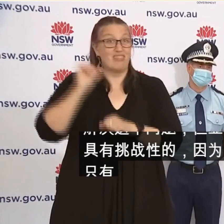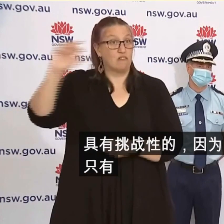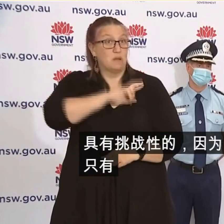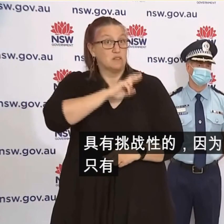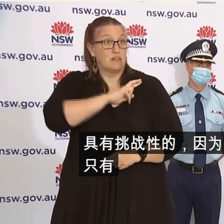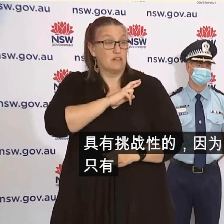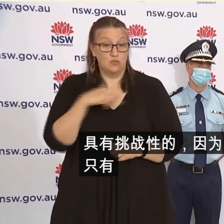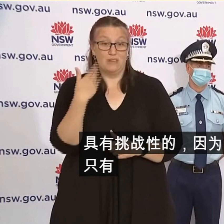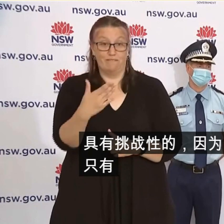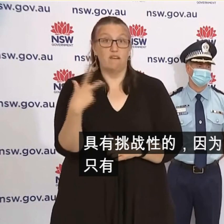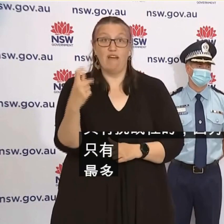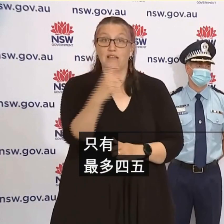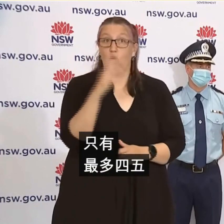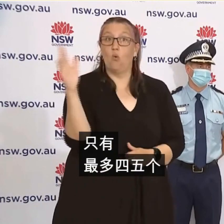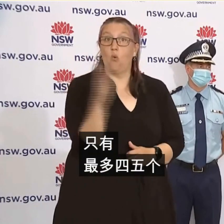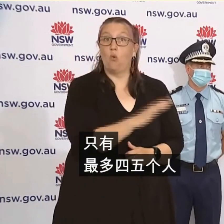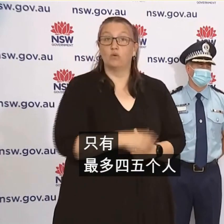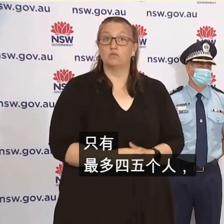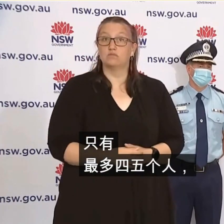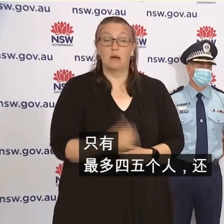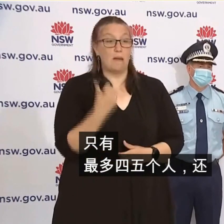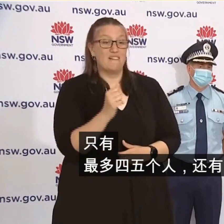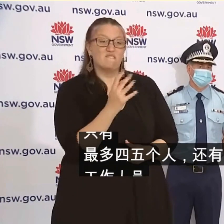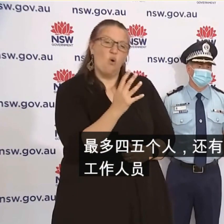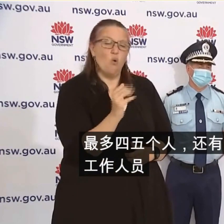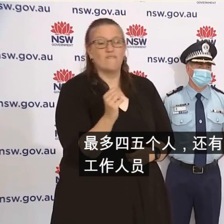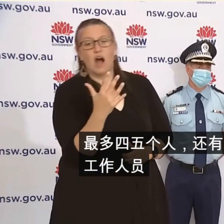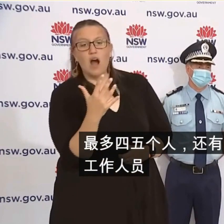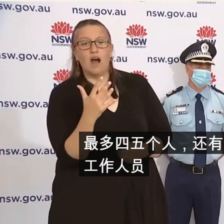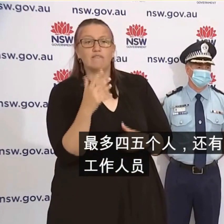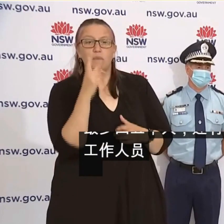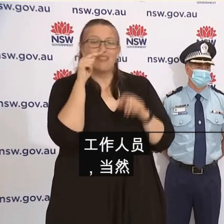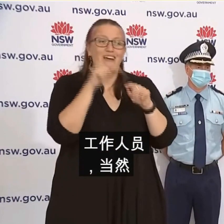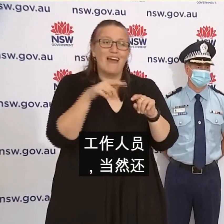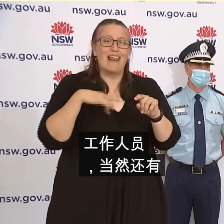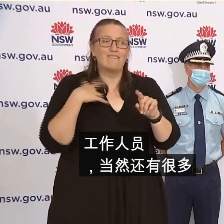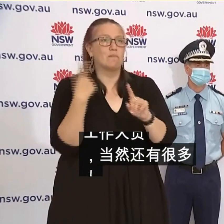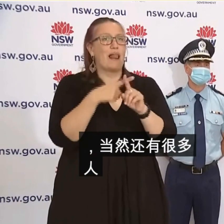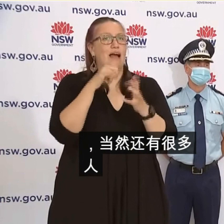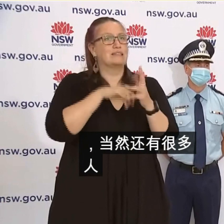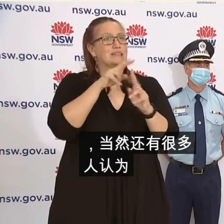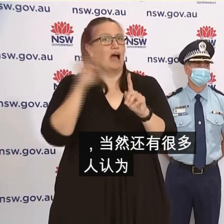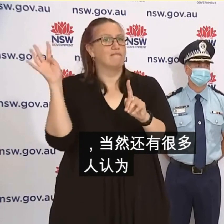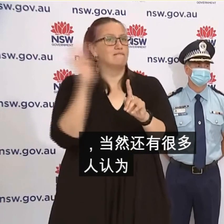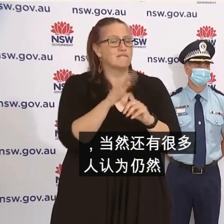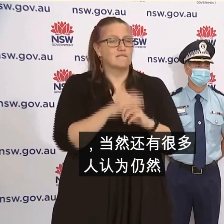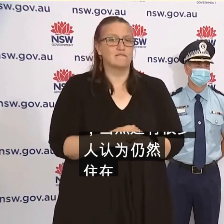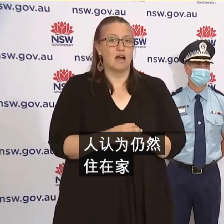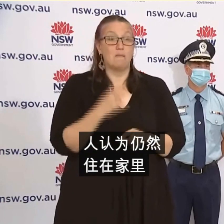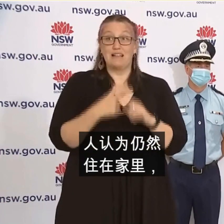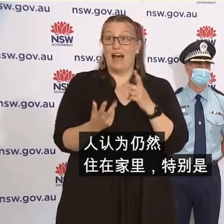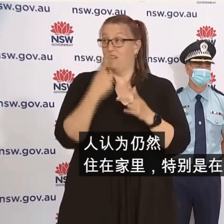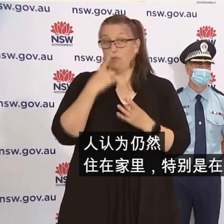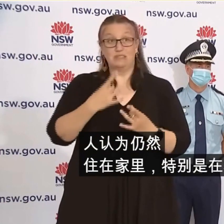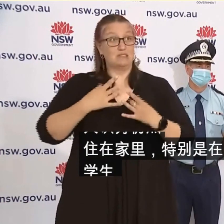home would only have 4 or 5 people maximum and the staff. And then of course there are a lot of people, as you're identifying, still